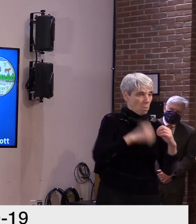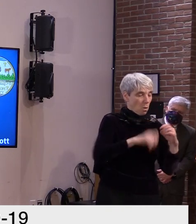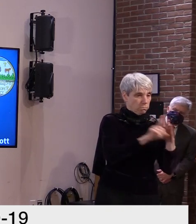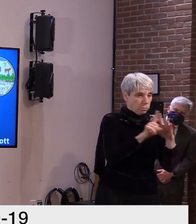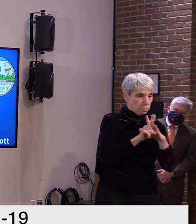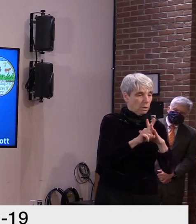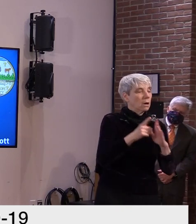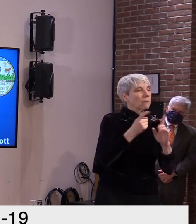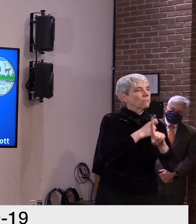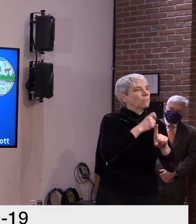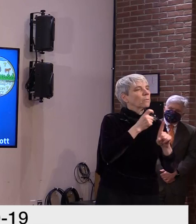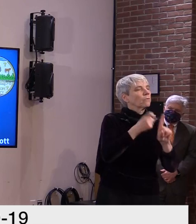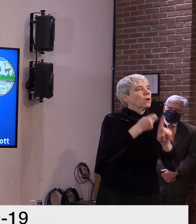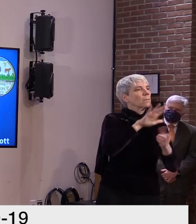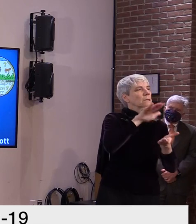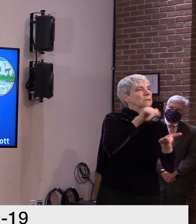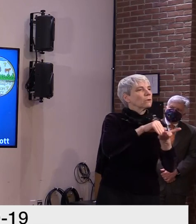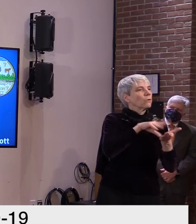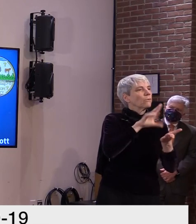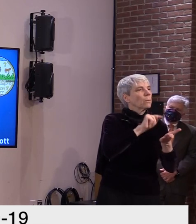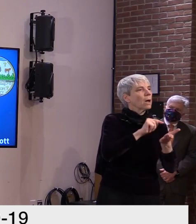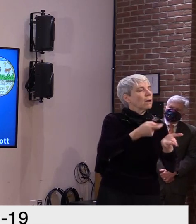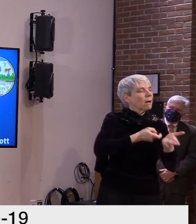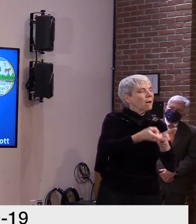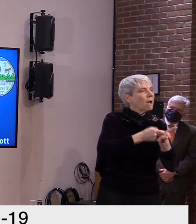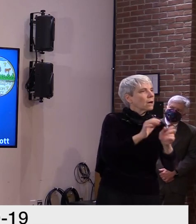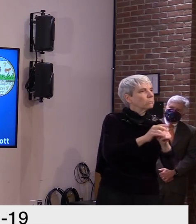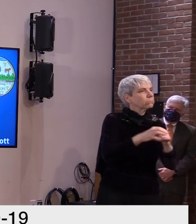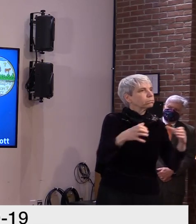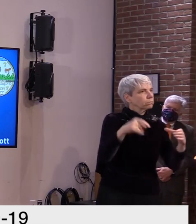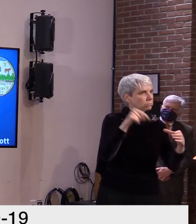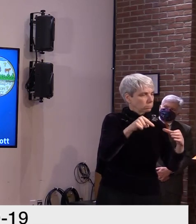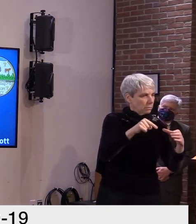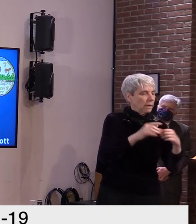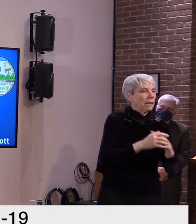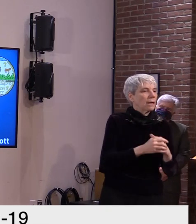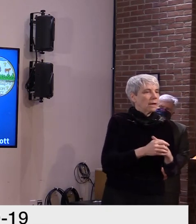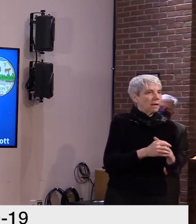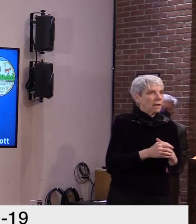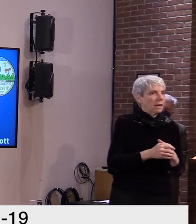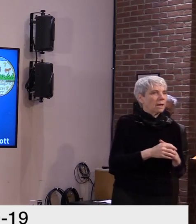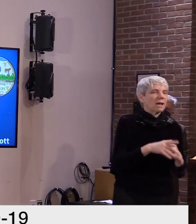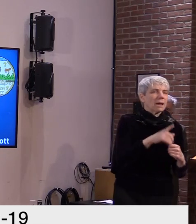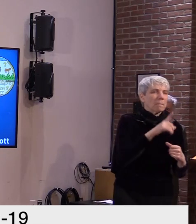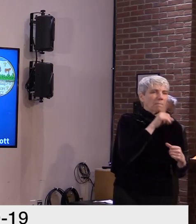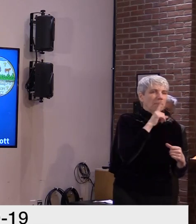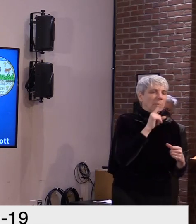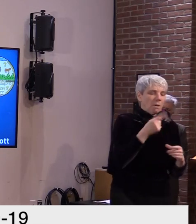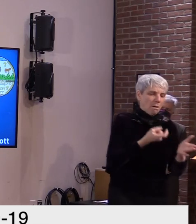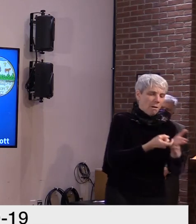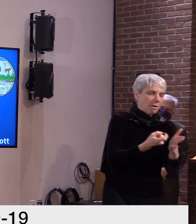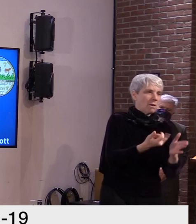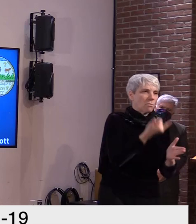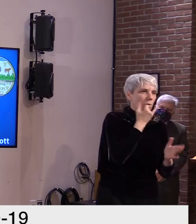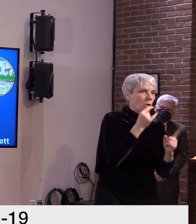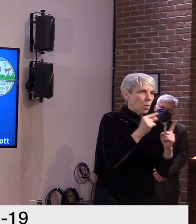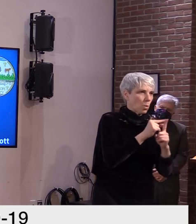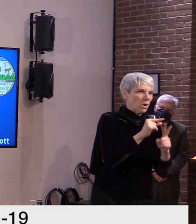or as it has become to be called, though more accurately, ice sports teams Washington